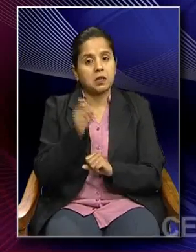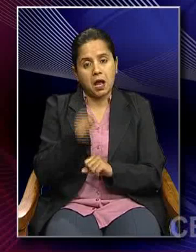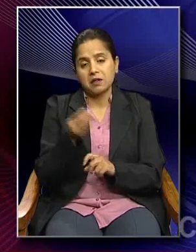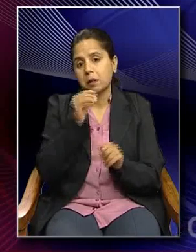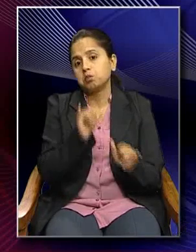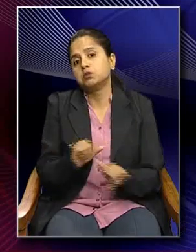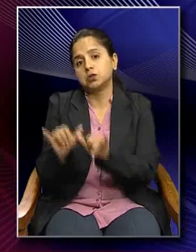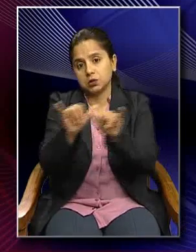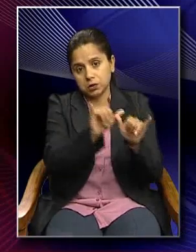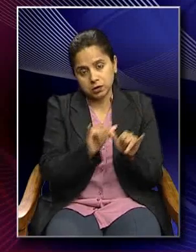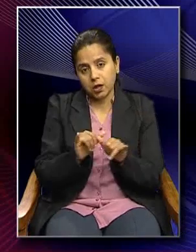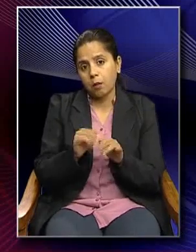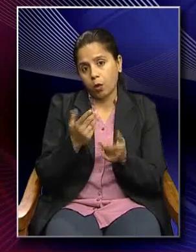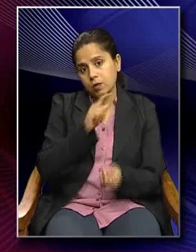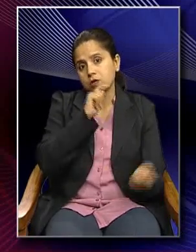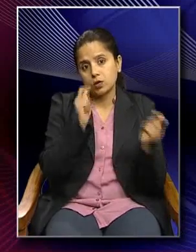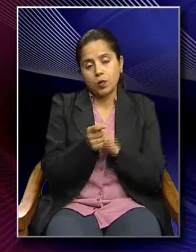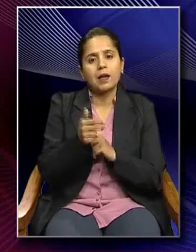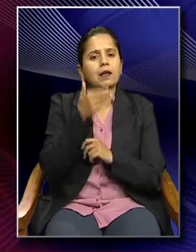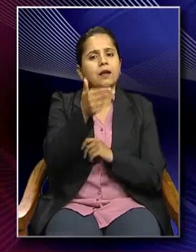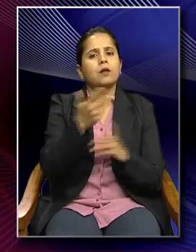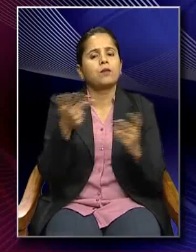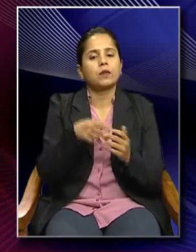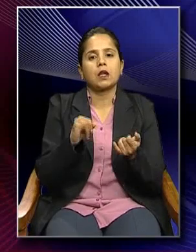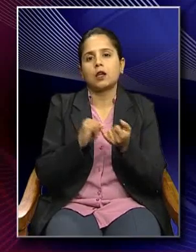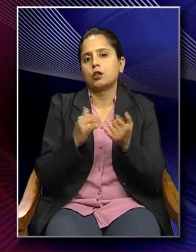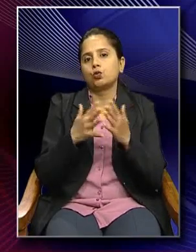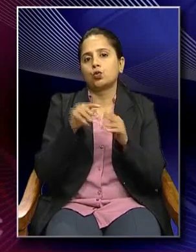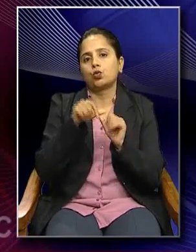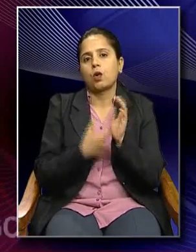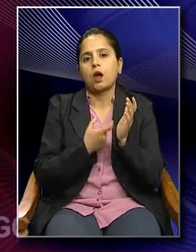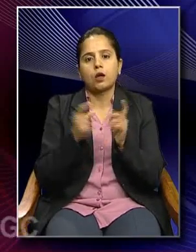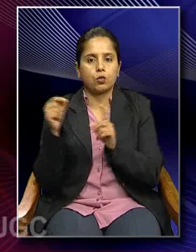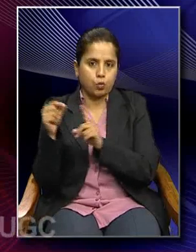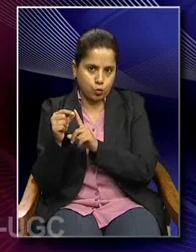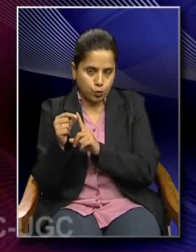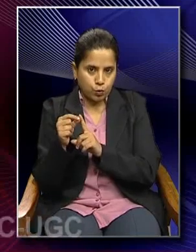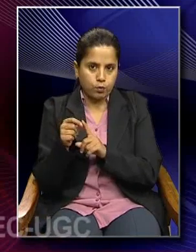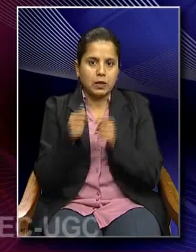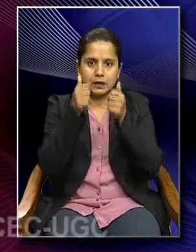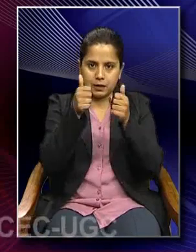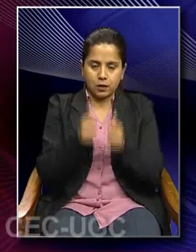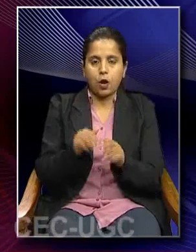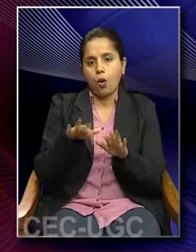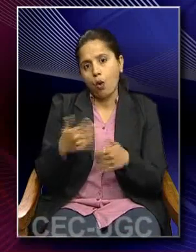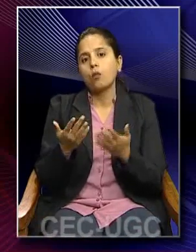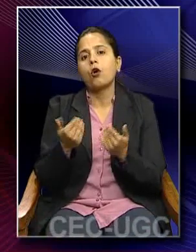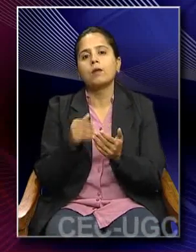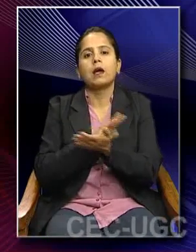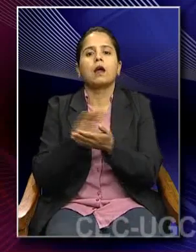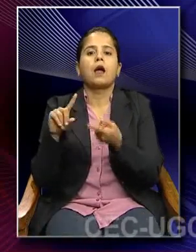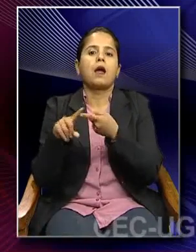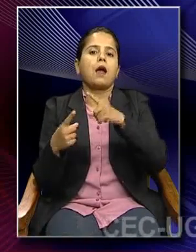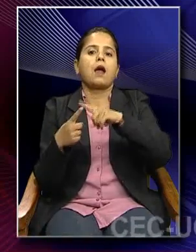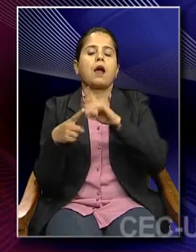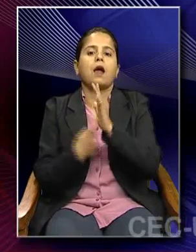homogeneous change, which is known as Swarup Parinam, or it could be heterogeneous